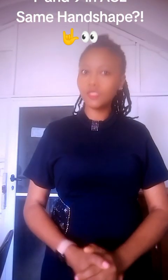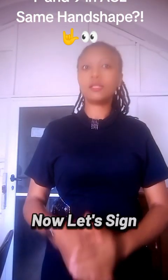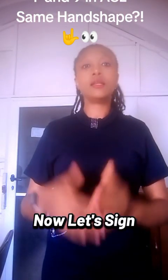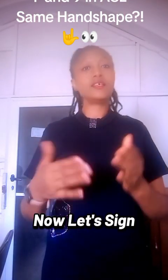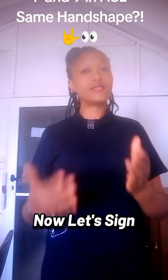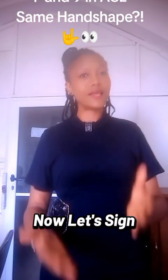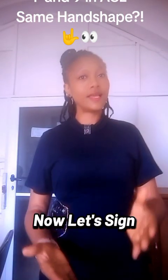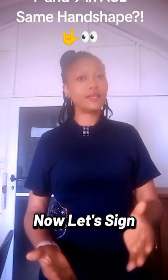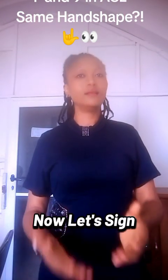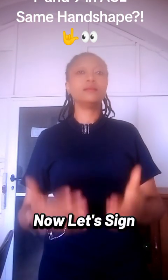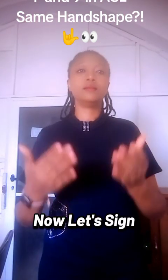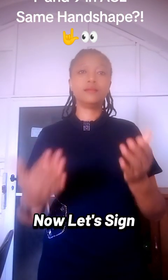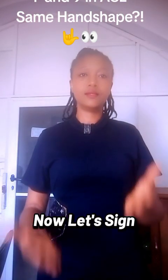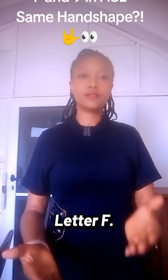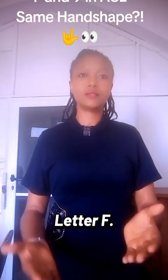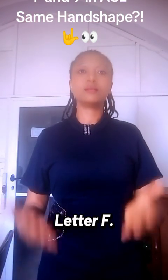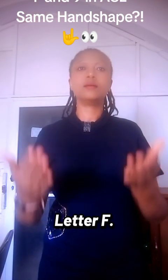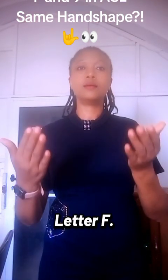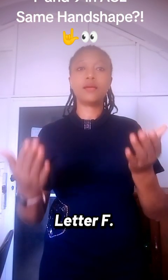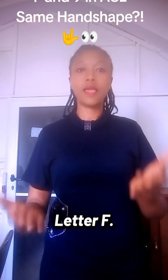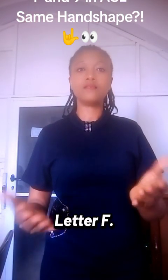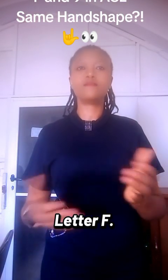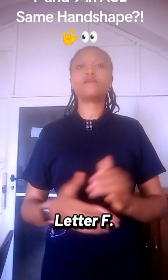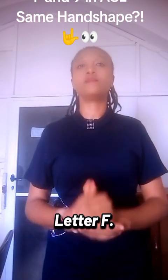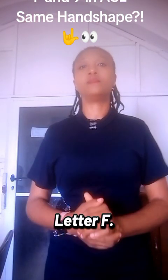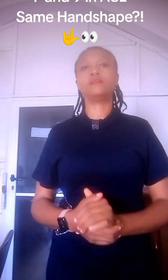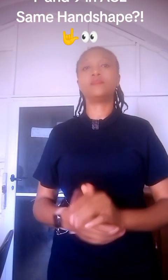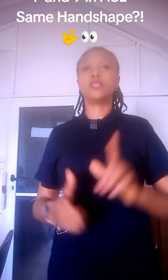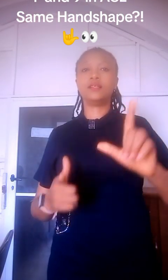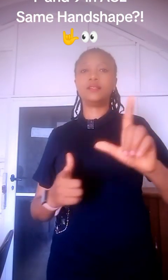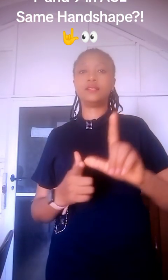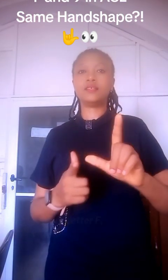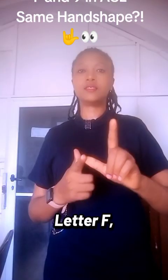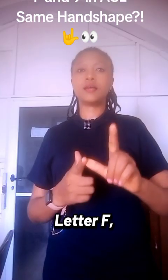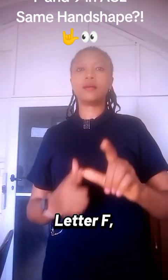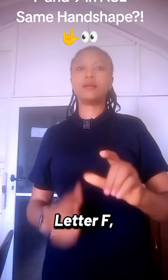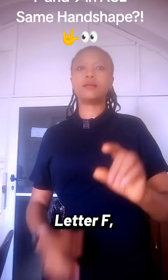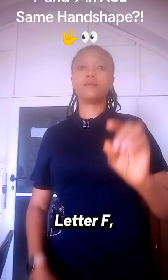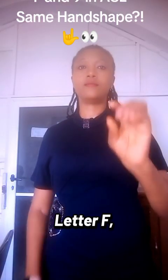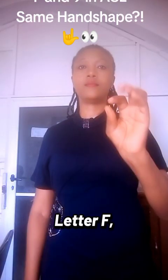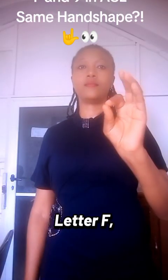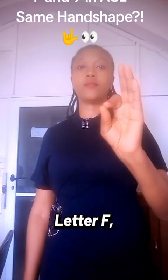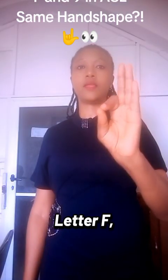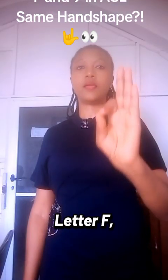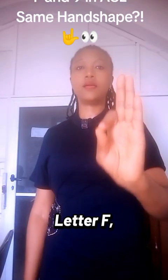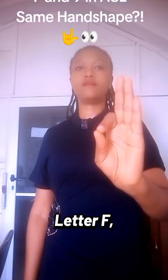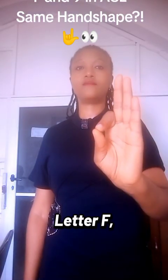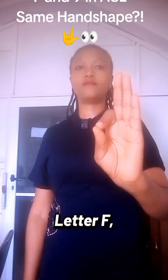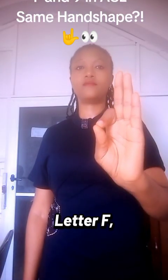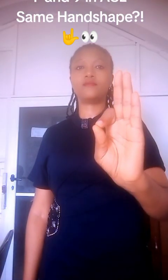Now let's sign letter F. Letter F.